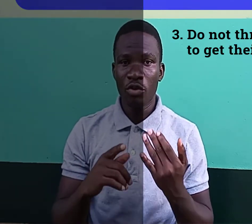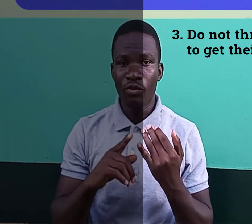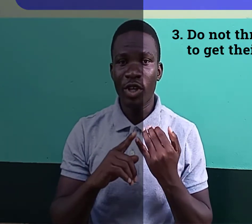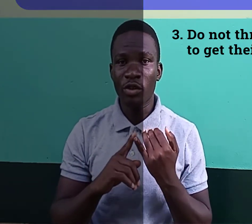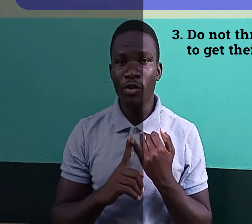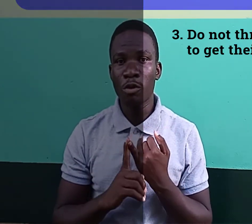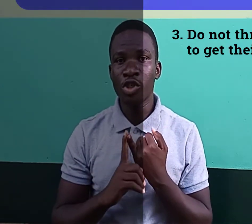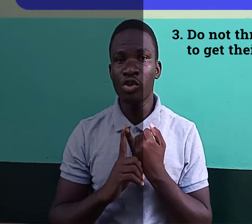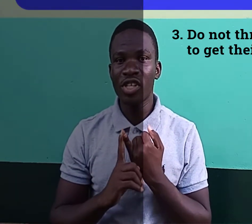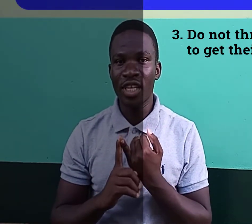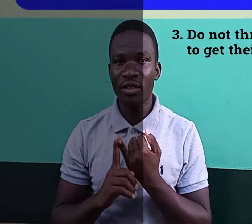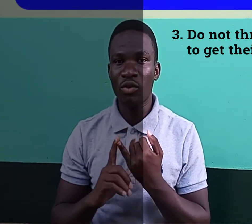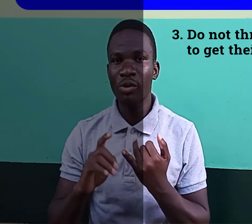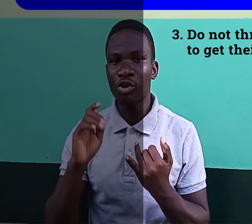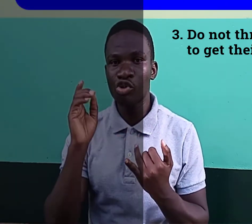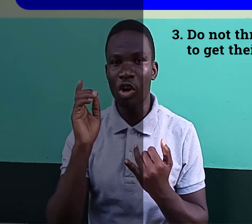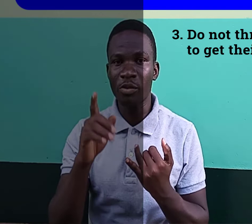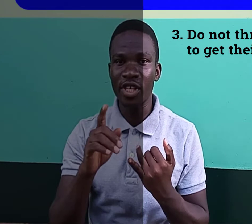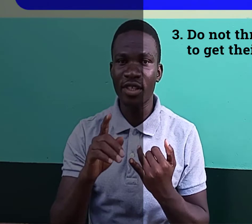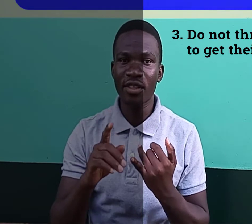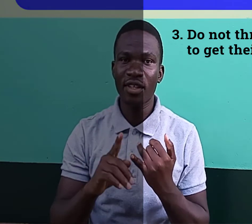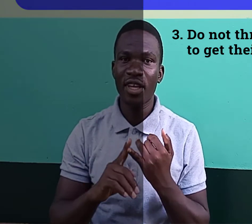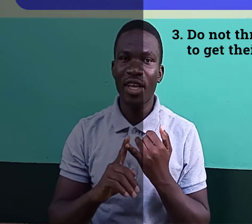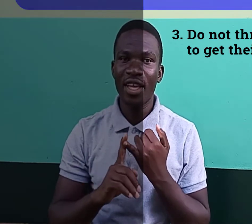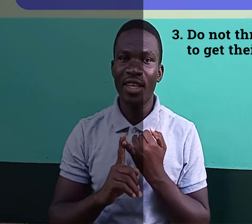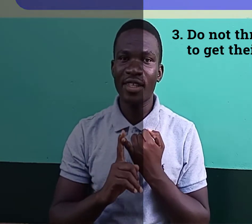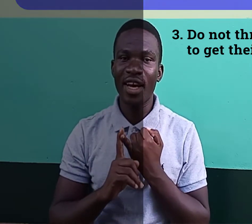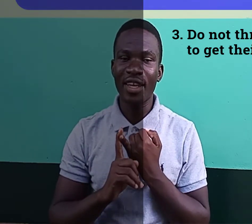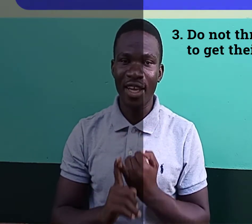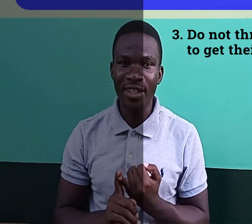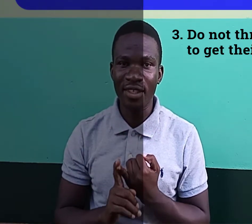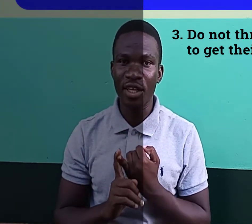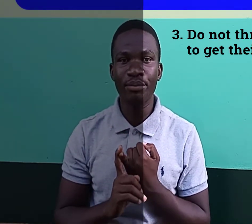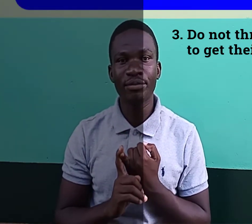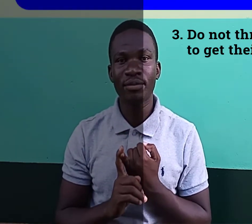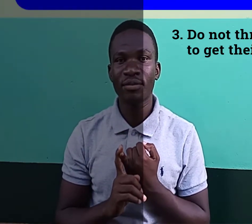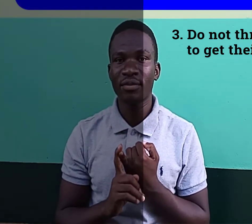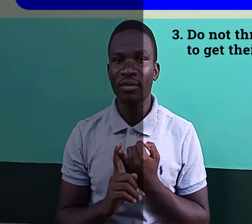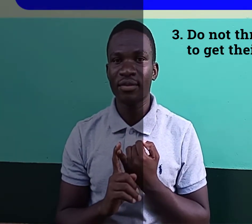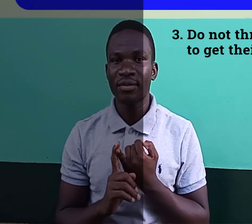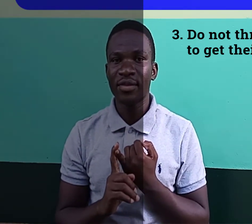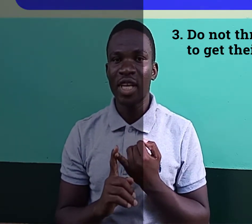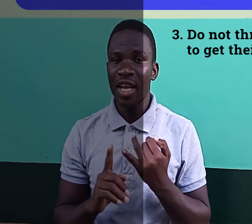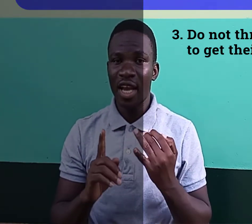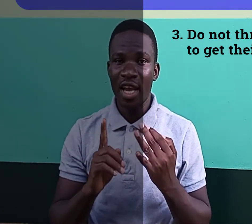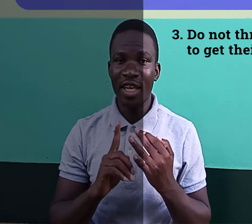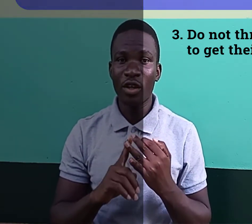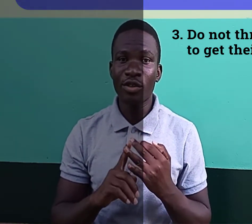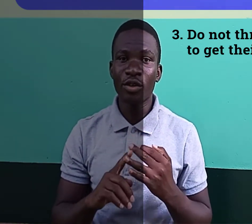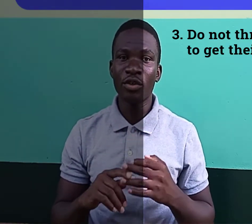First of all, we should know that when you throw objects, it can hurt them. And then also, they are